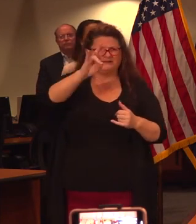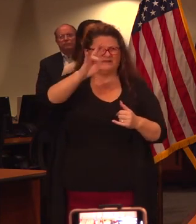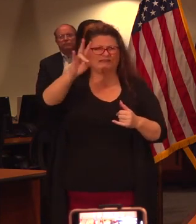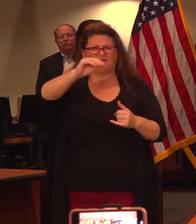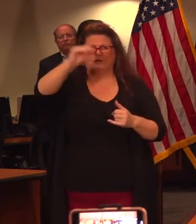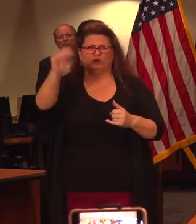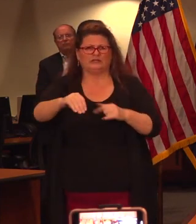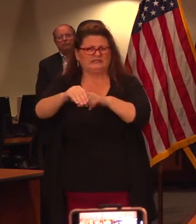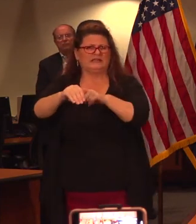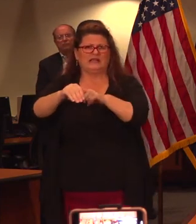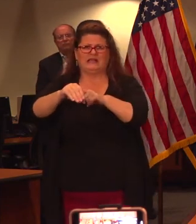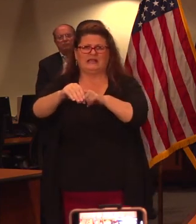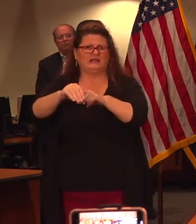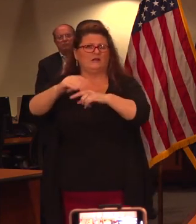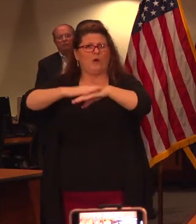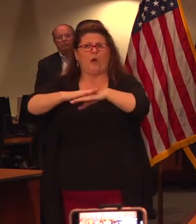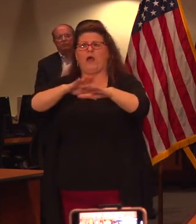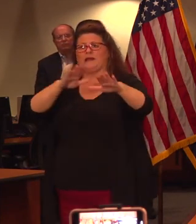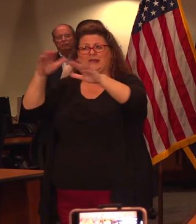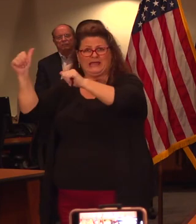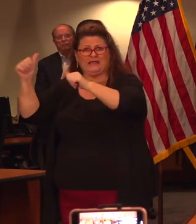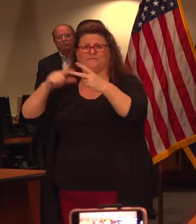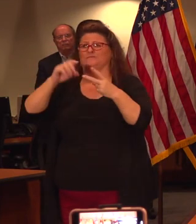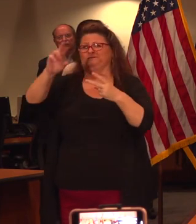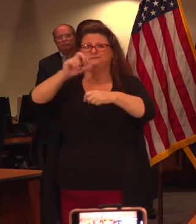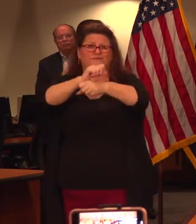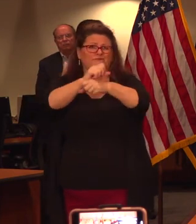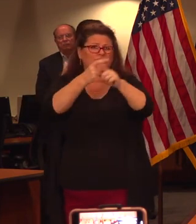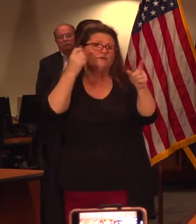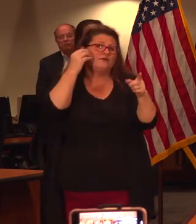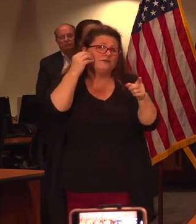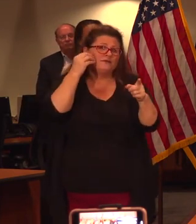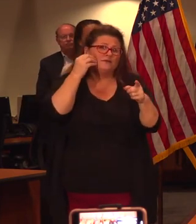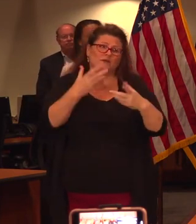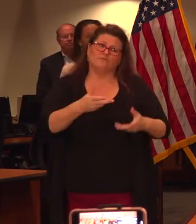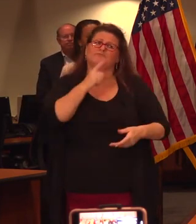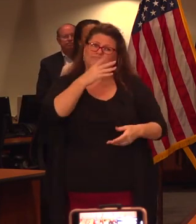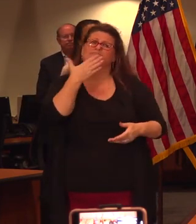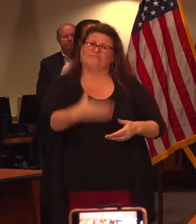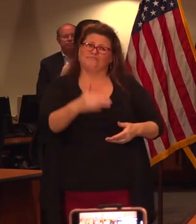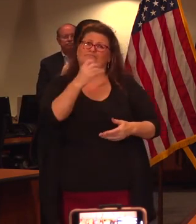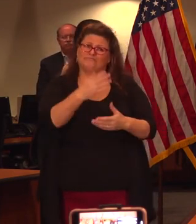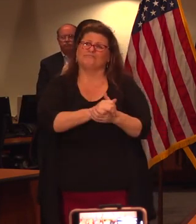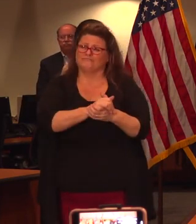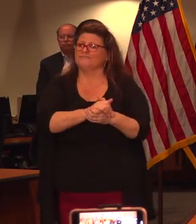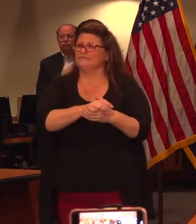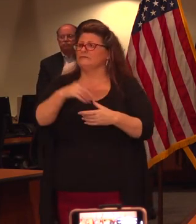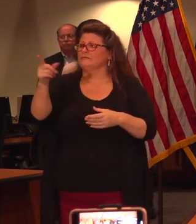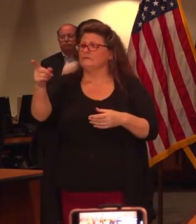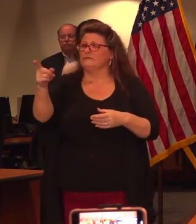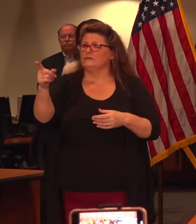77% are either on regular leave or working from home. So they've done very well. But those who can't